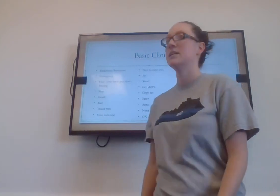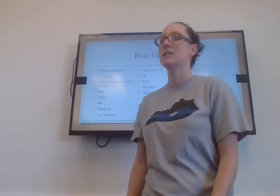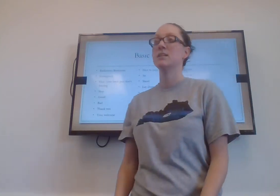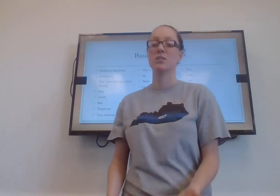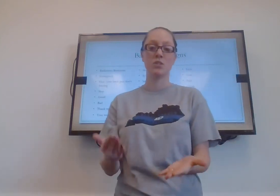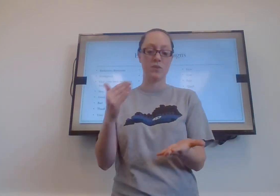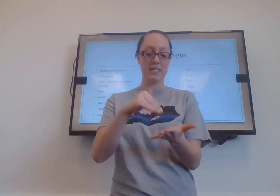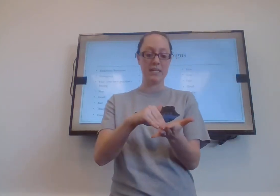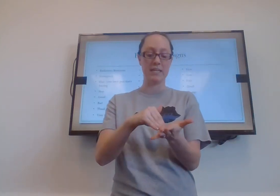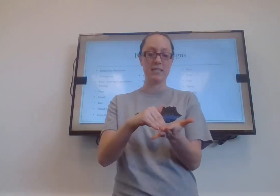Again, you're